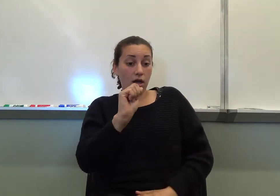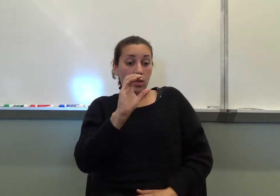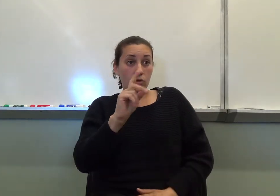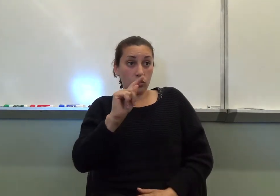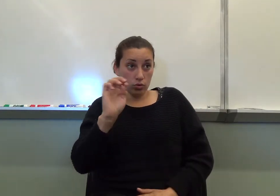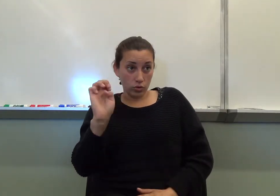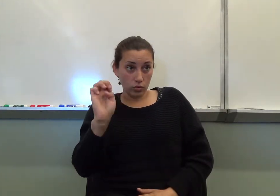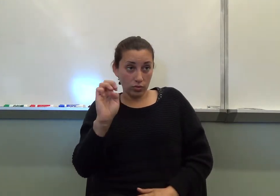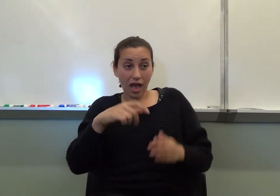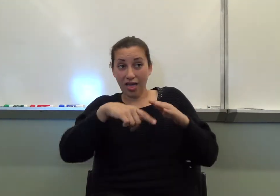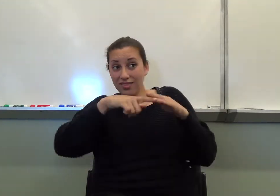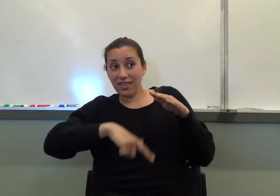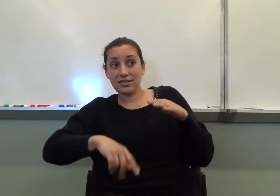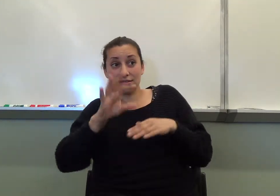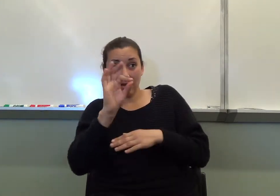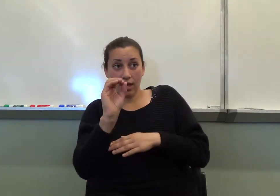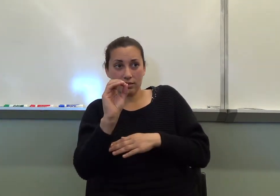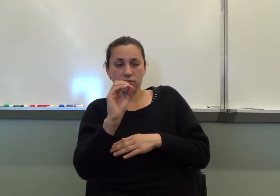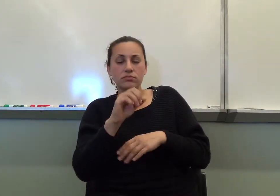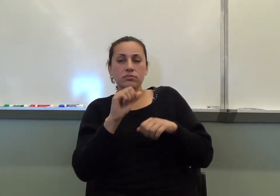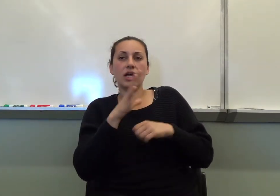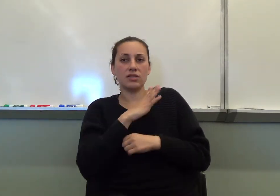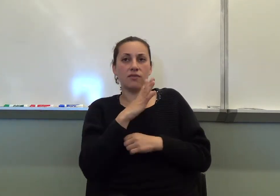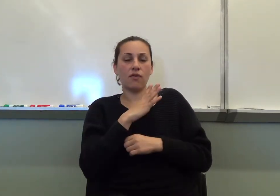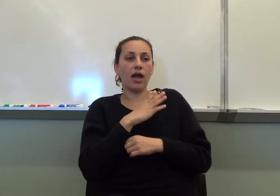You can go home and contemplate it for an hour.